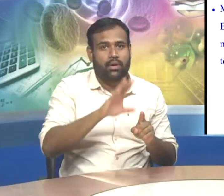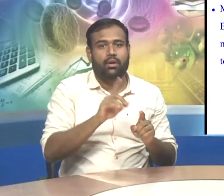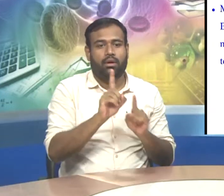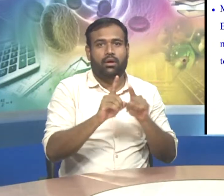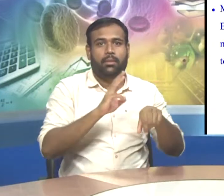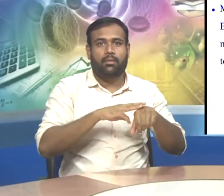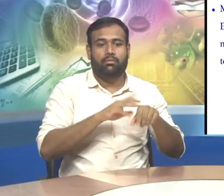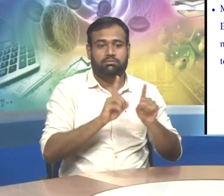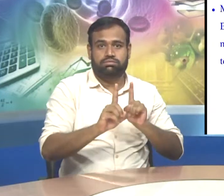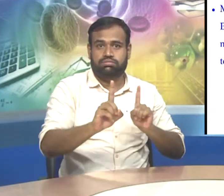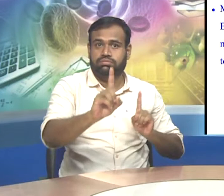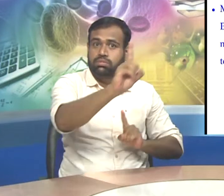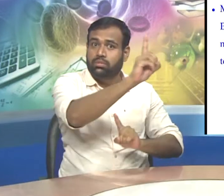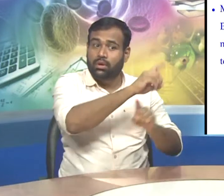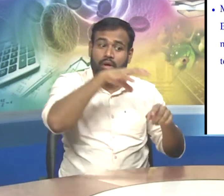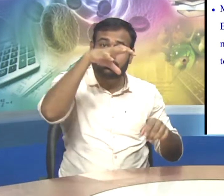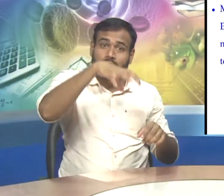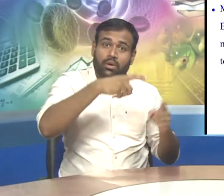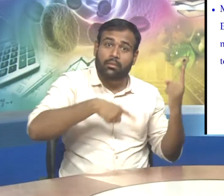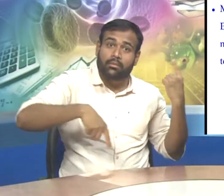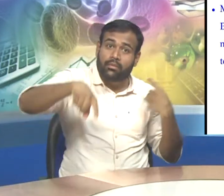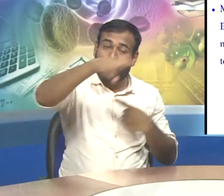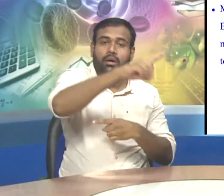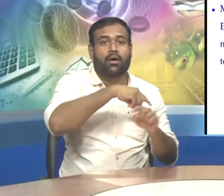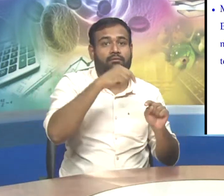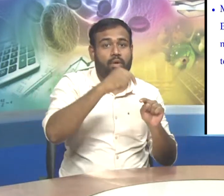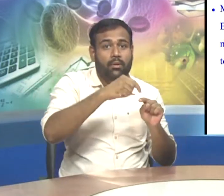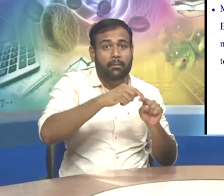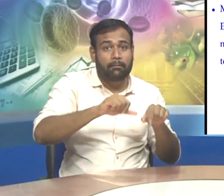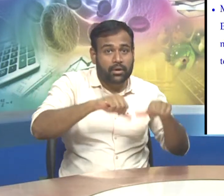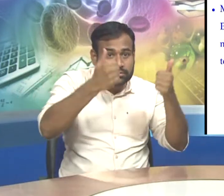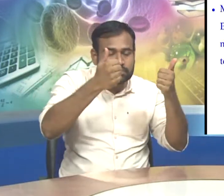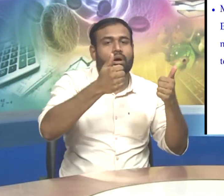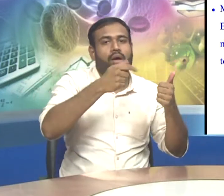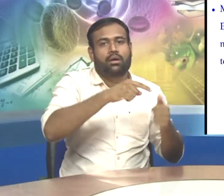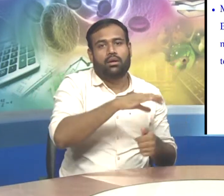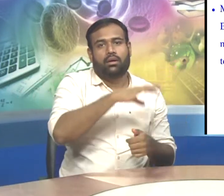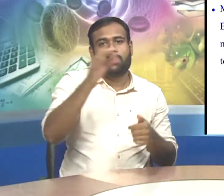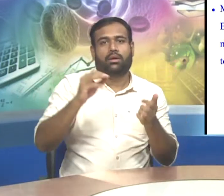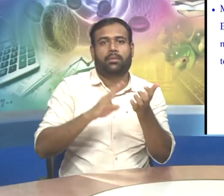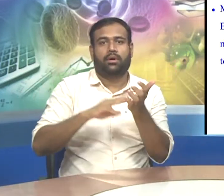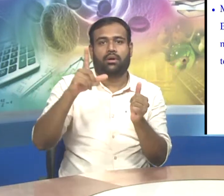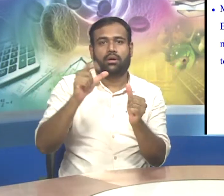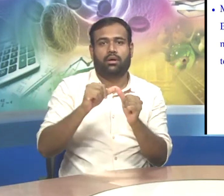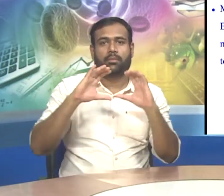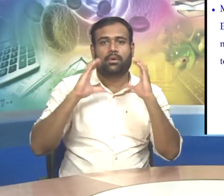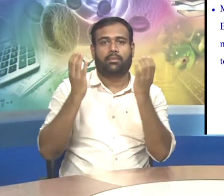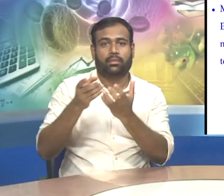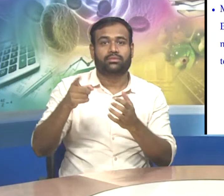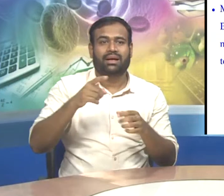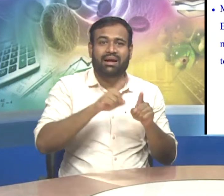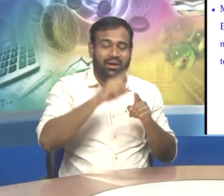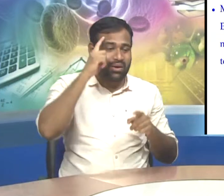many single members constituencies as the number of members required to be elected.